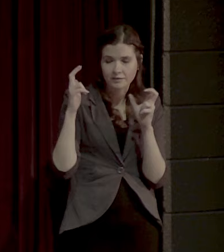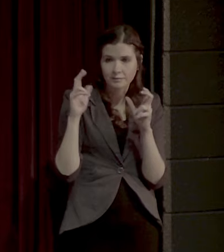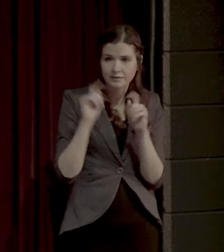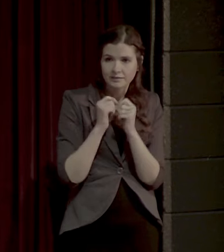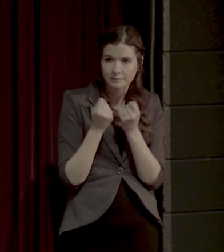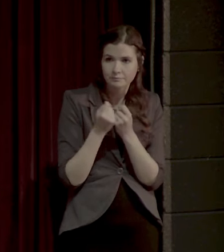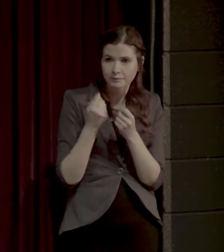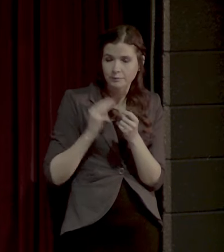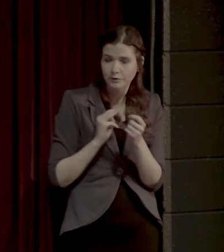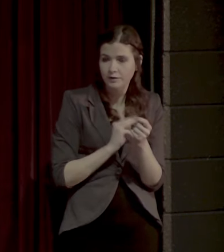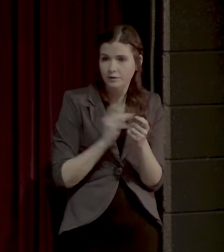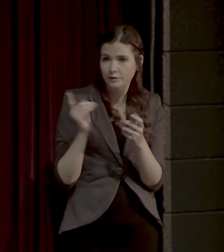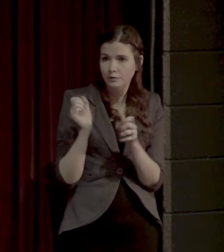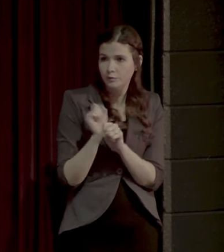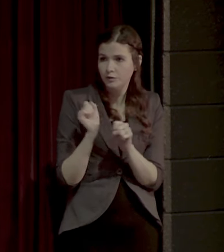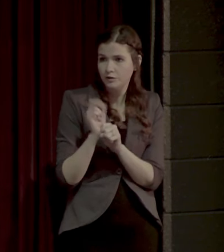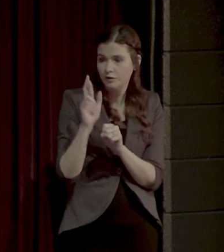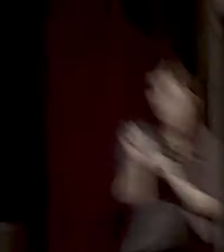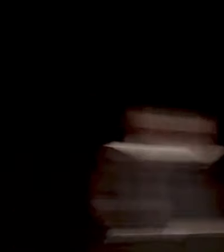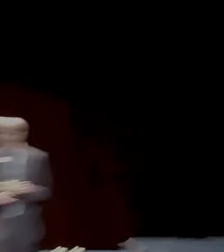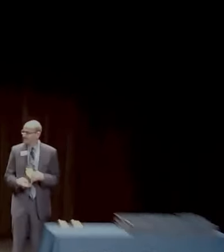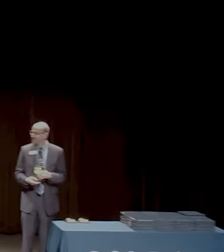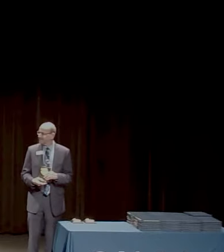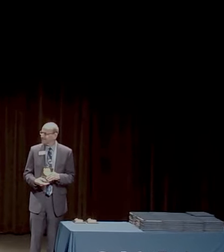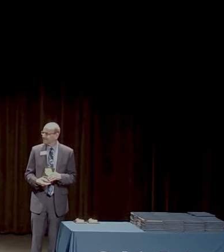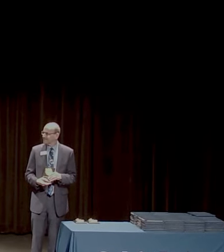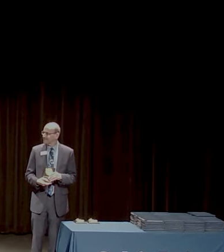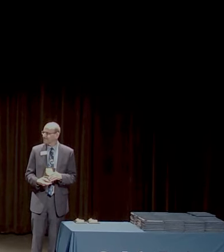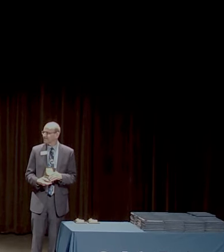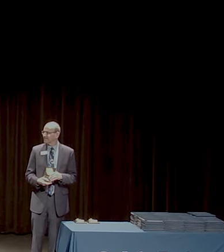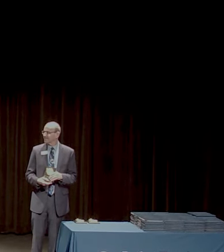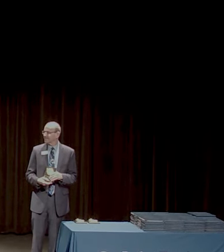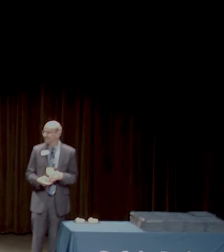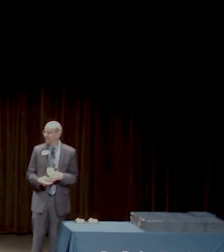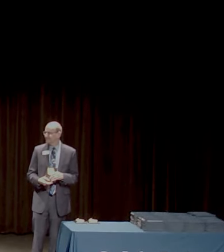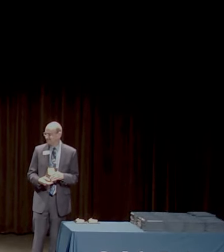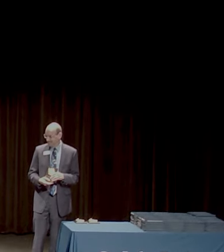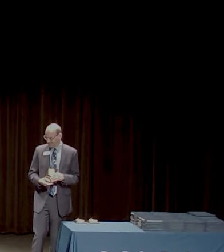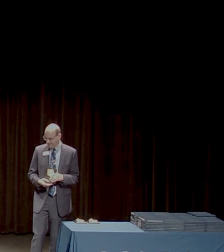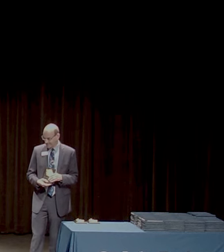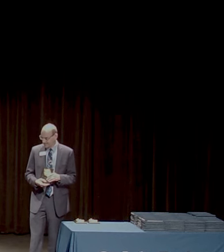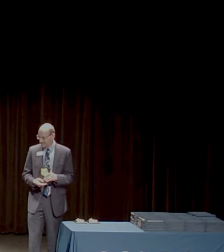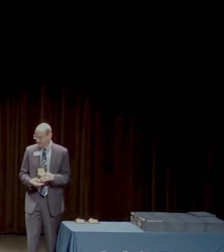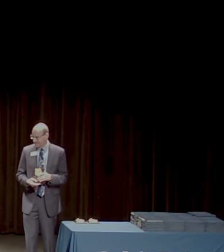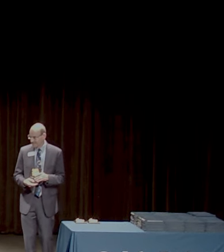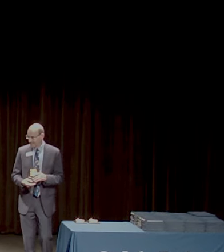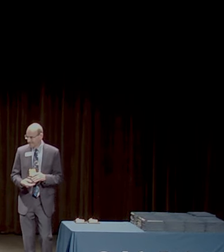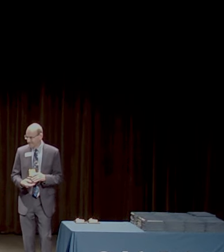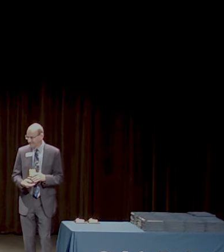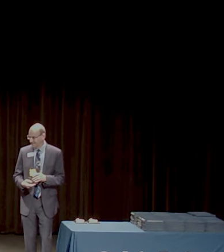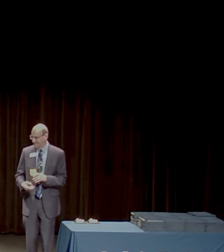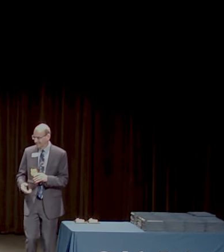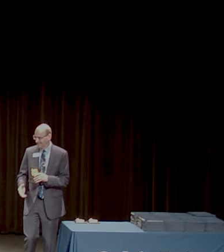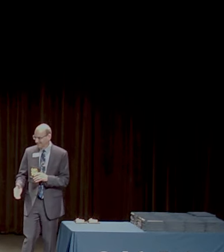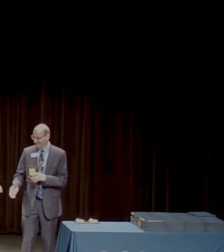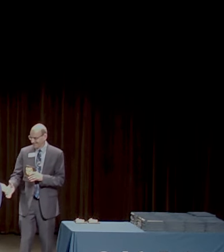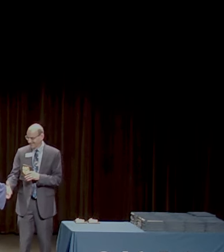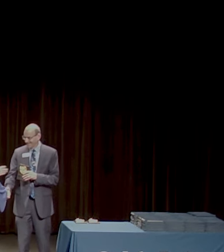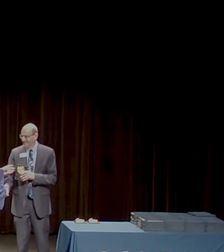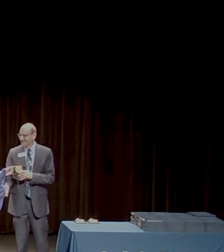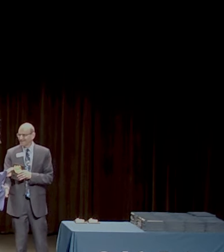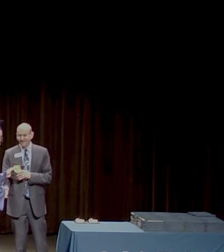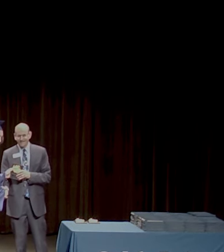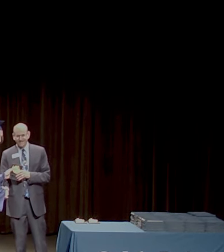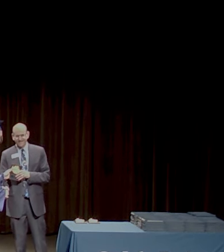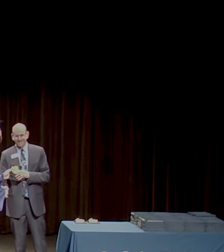as a resident assistant, was co-vice president of Phi Theta Kappa Honor Society. While here,